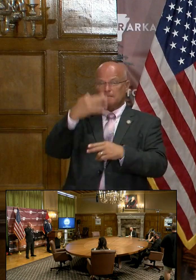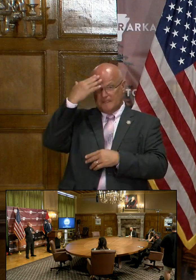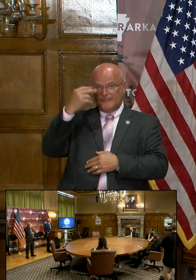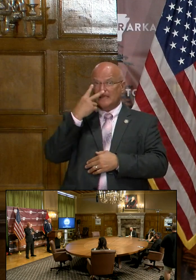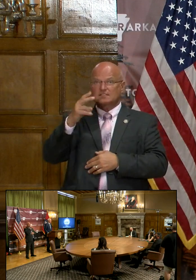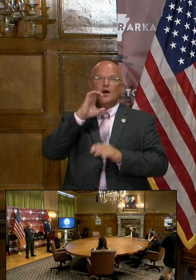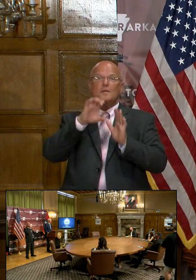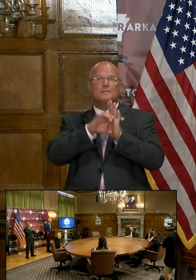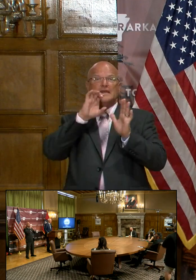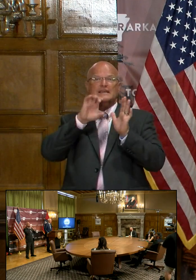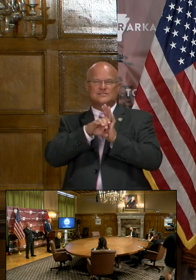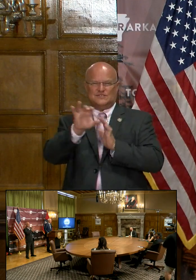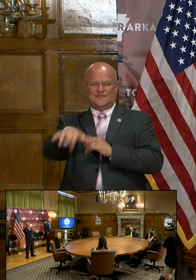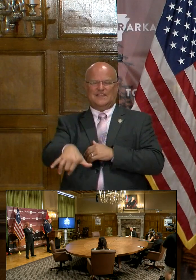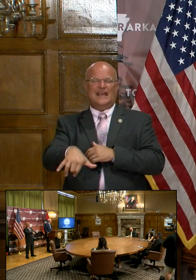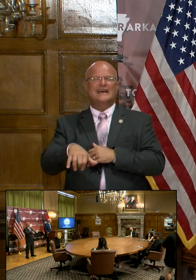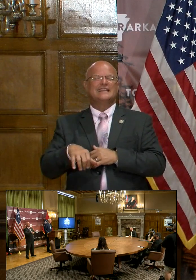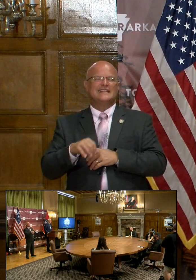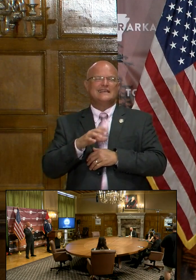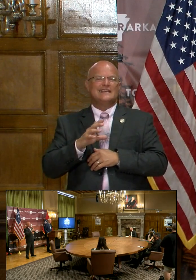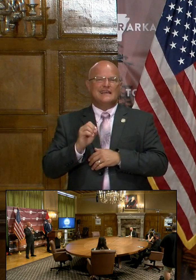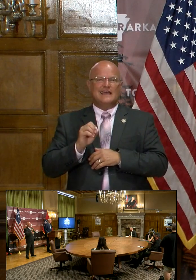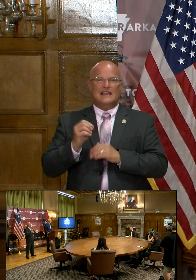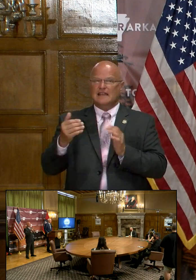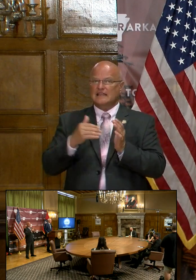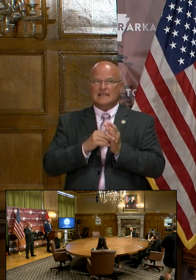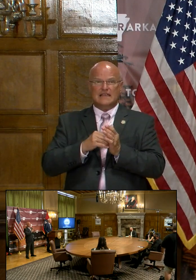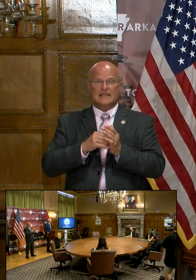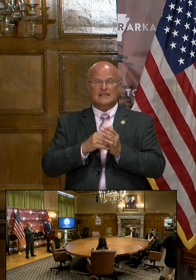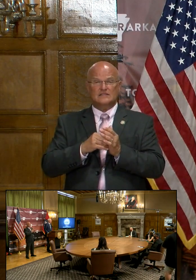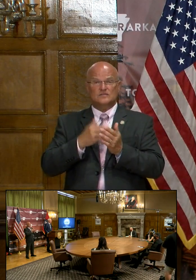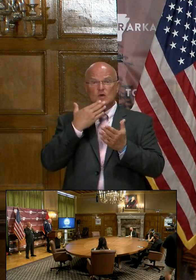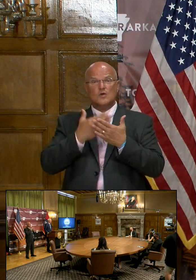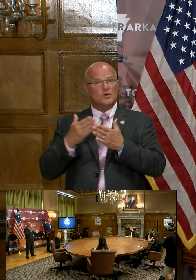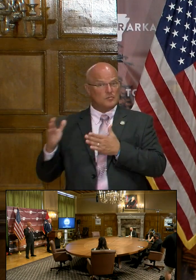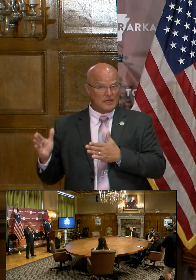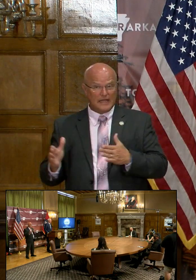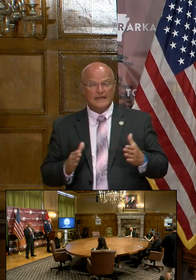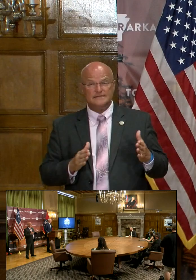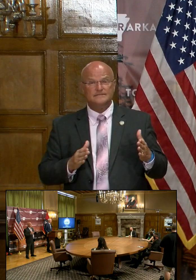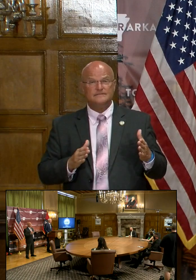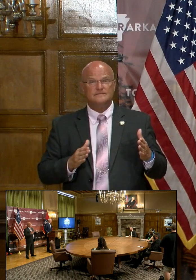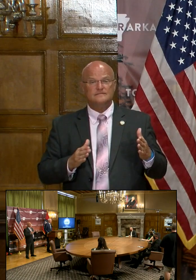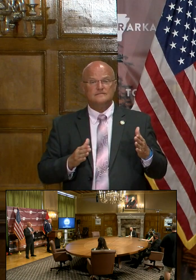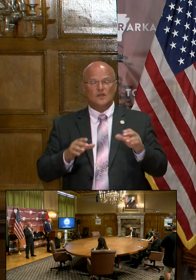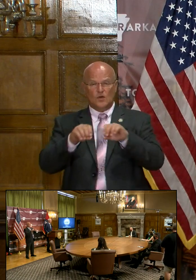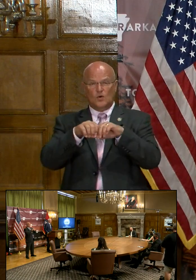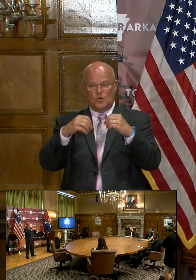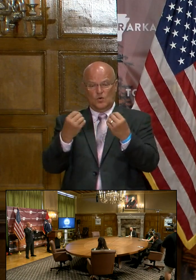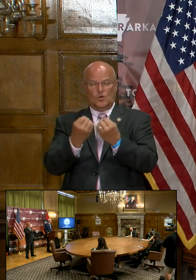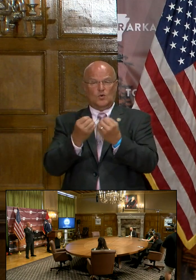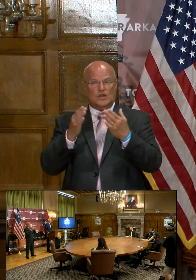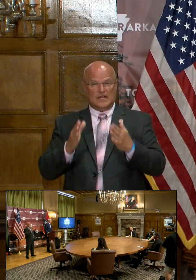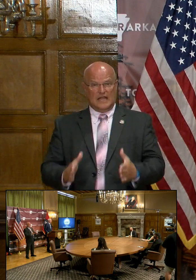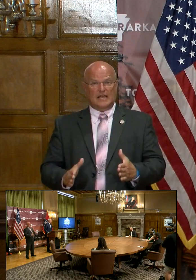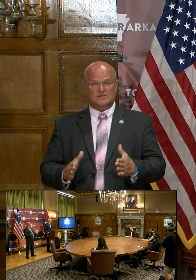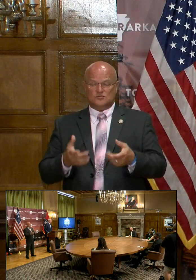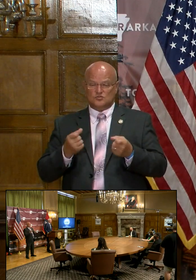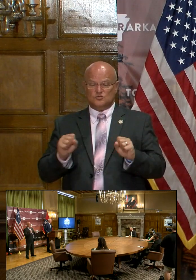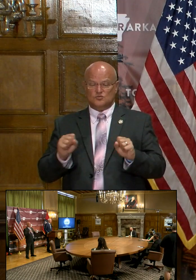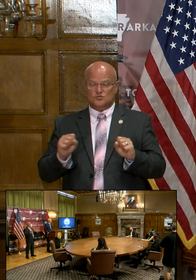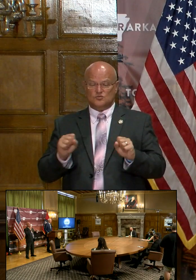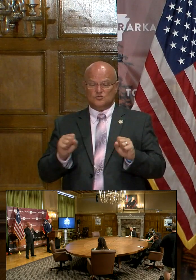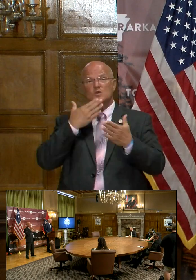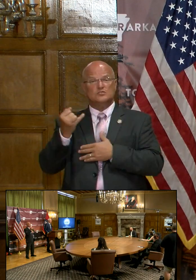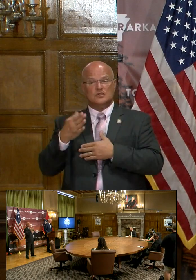because I saw pictures of that. And again, there was a good plan. The organizers tried to do